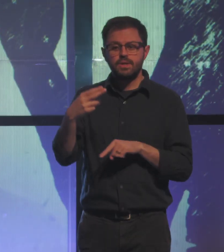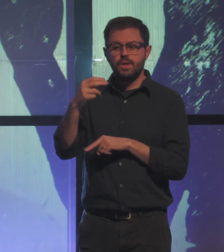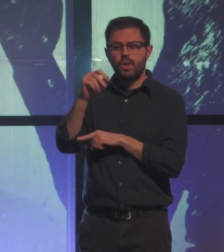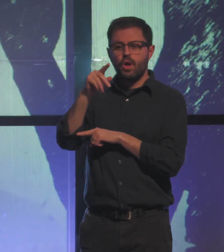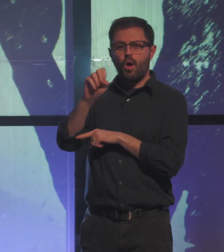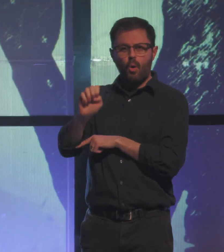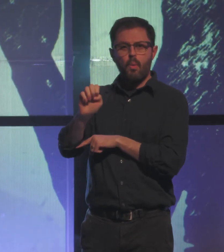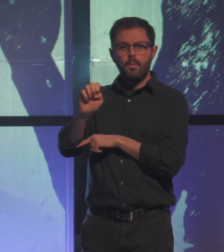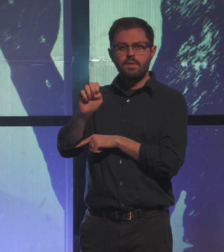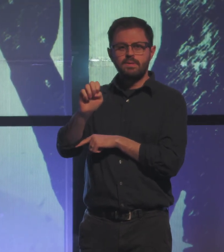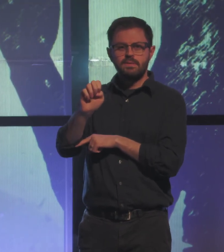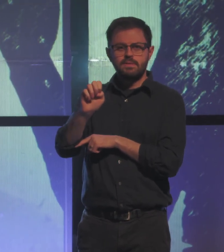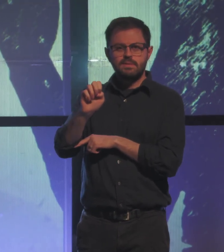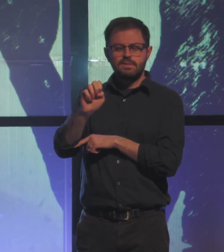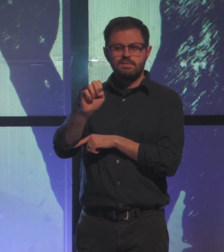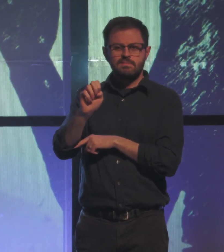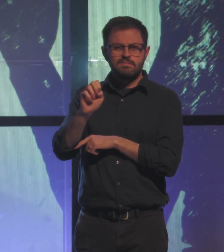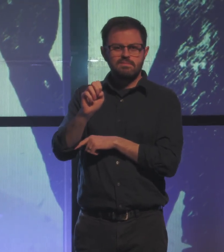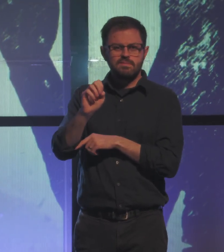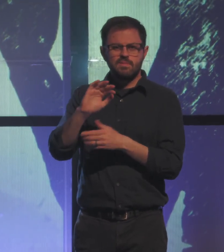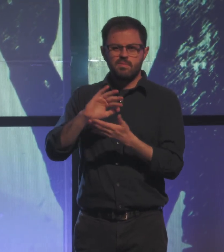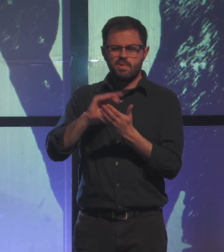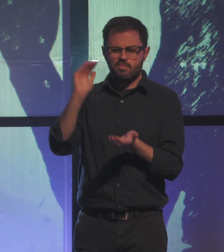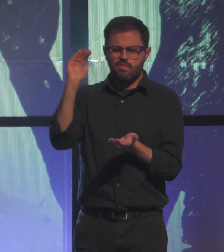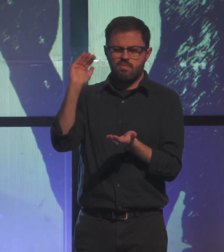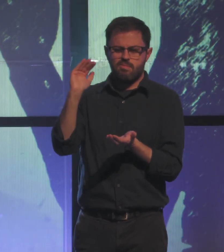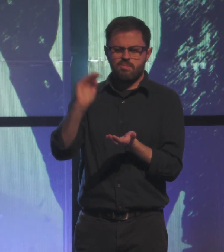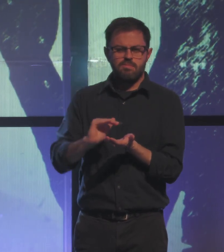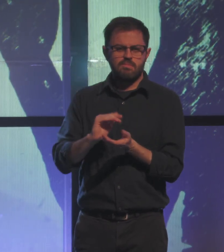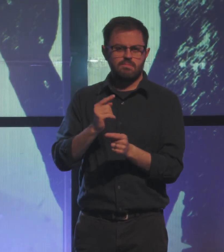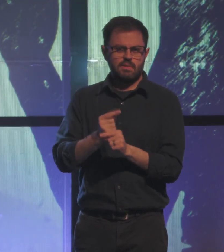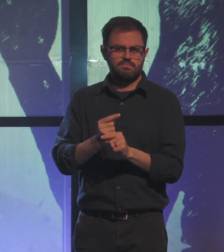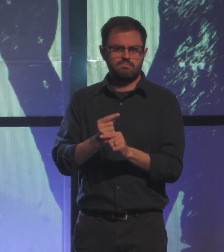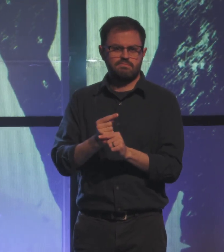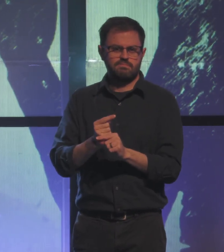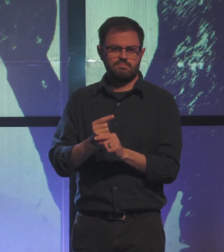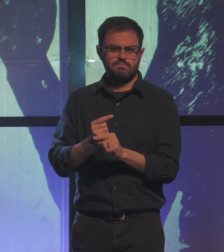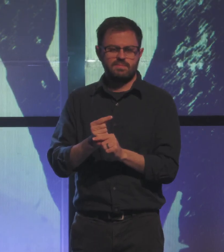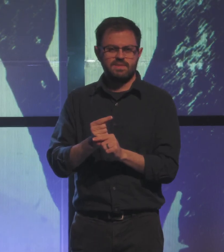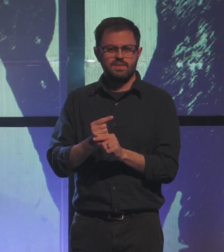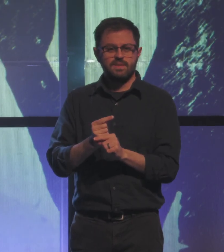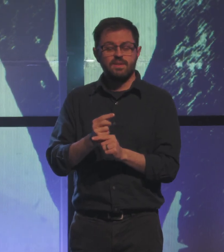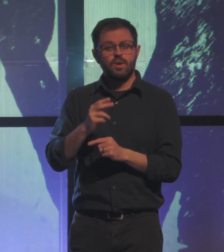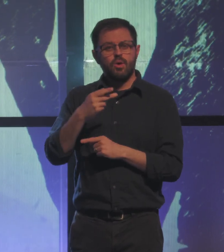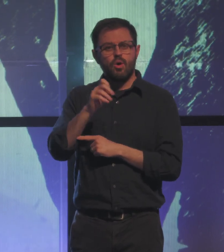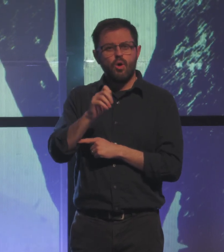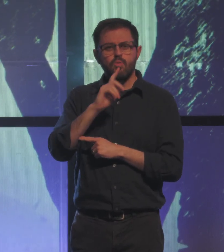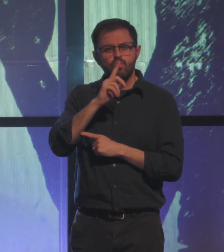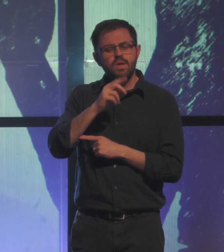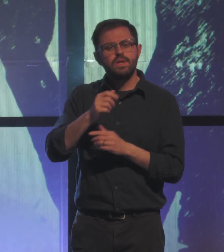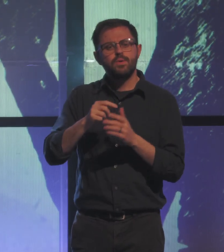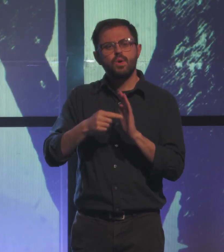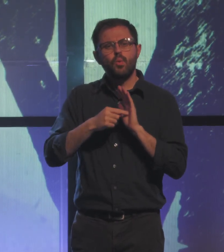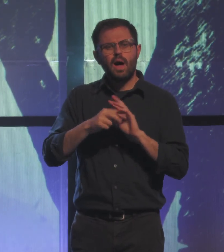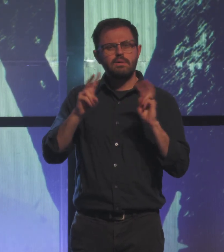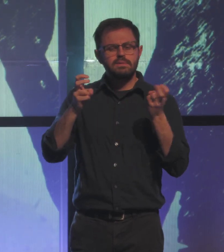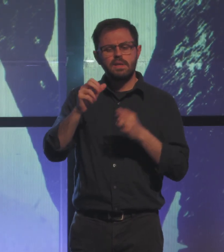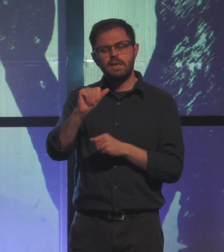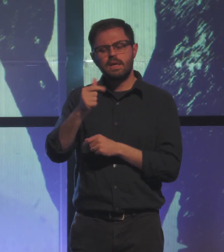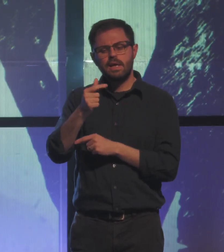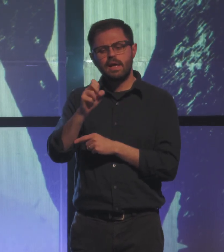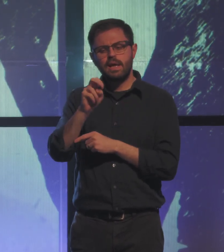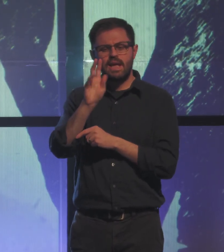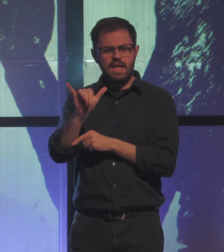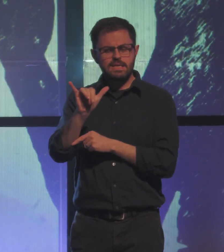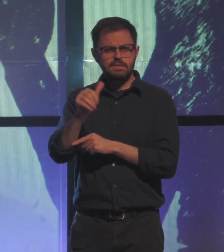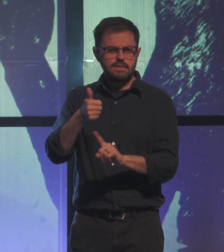begins to shrink and get smaller and smaller. You know, hope, it requires agency. It requires a